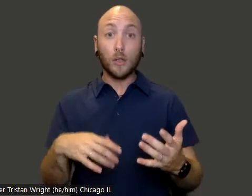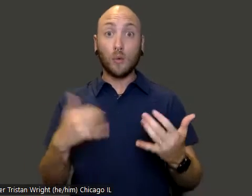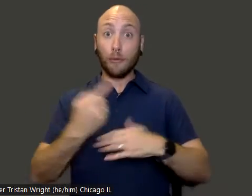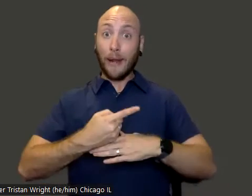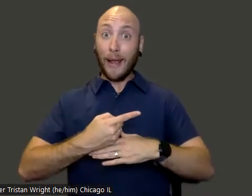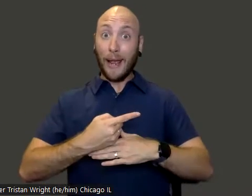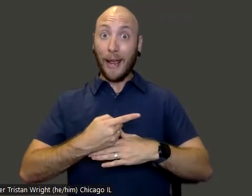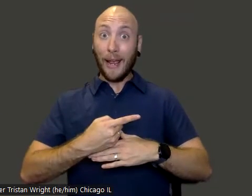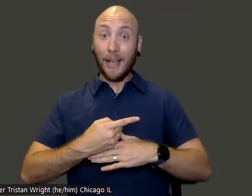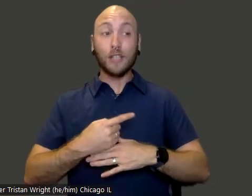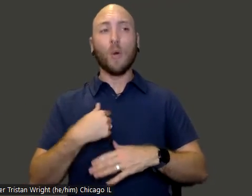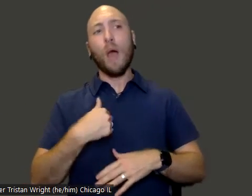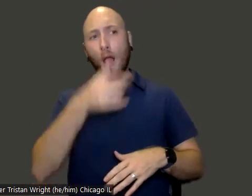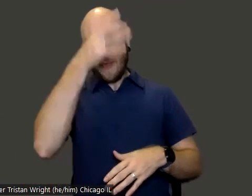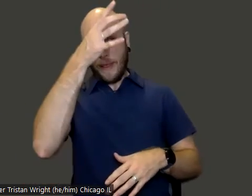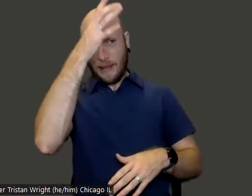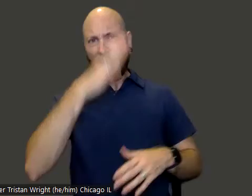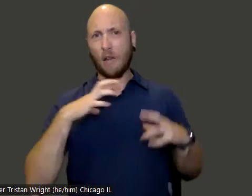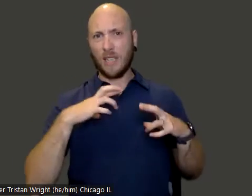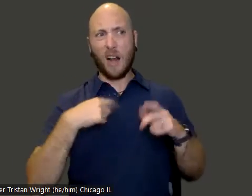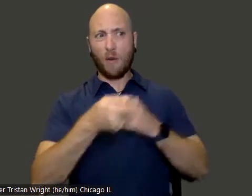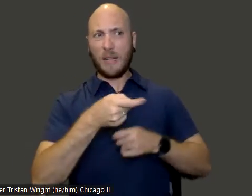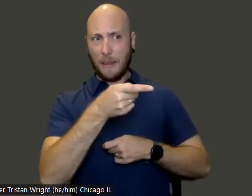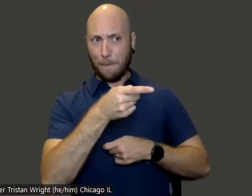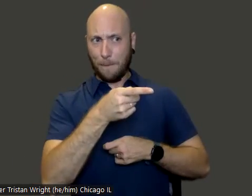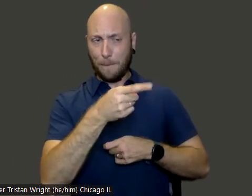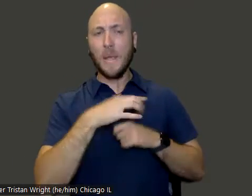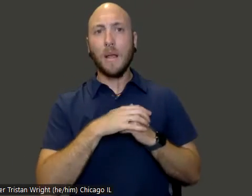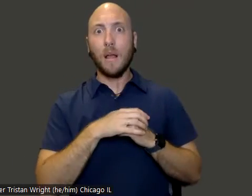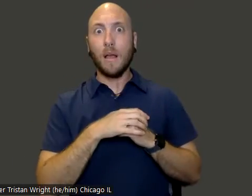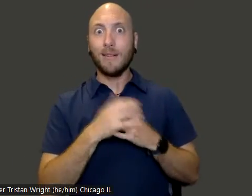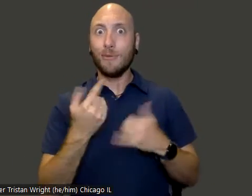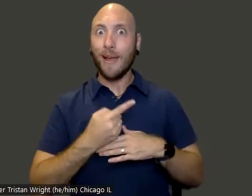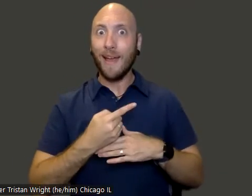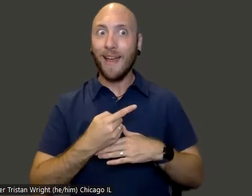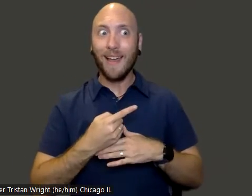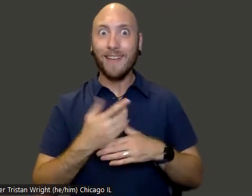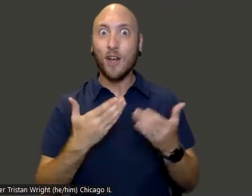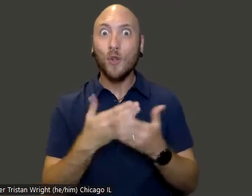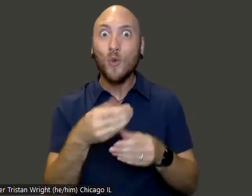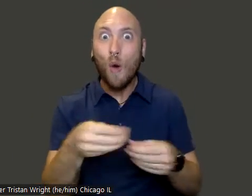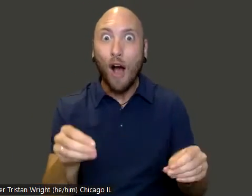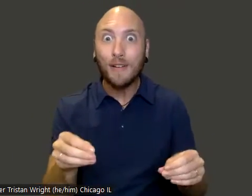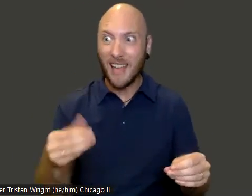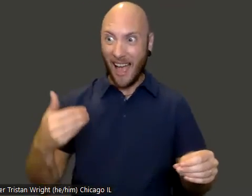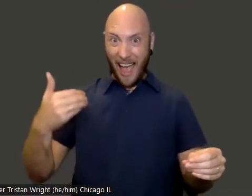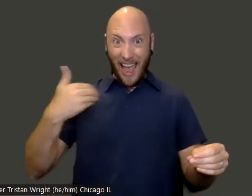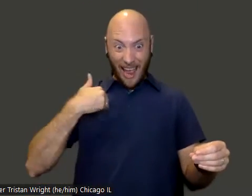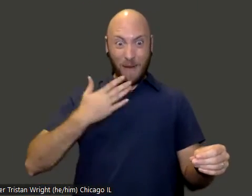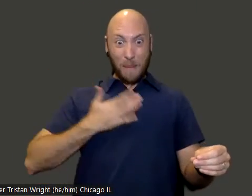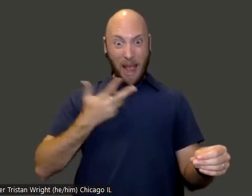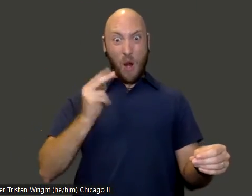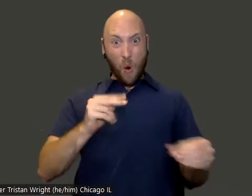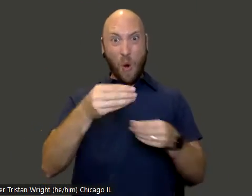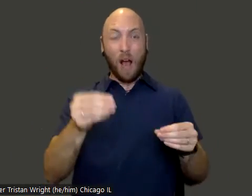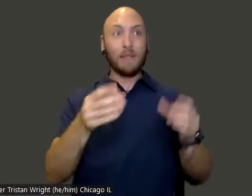in the corner, and I have a window, and I have a desk, and I have like little things that I can hang up pictures and stuff. And